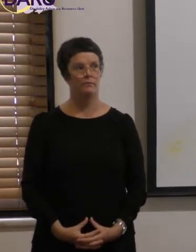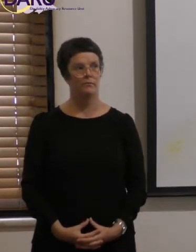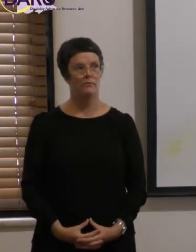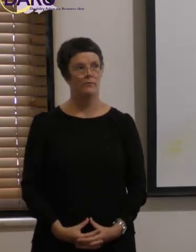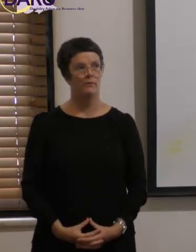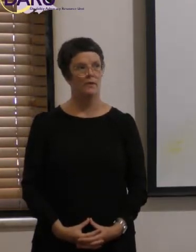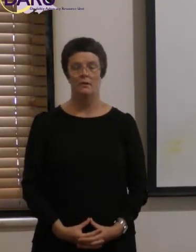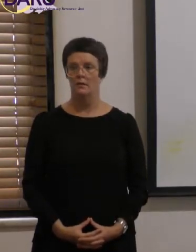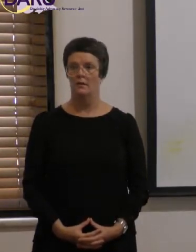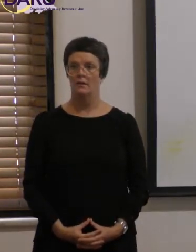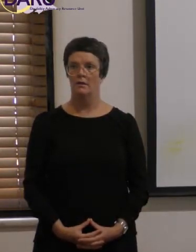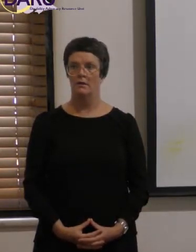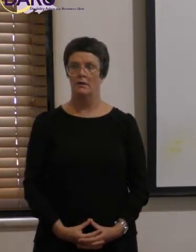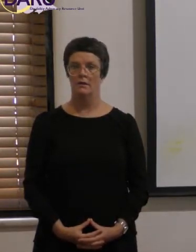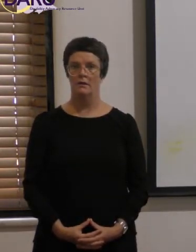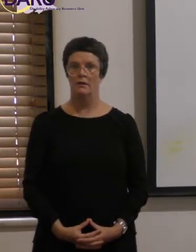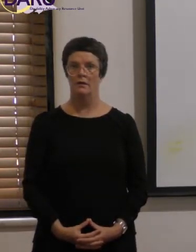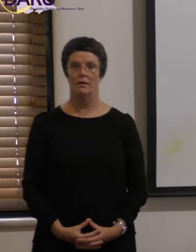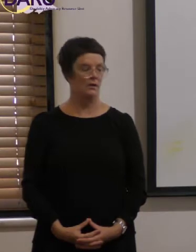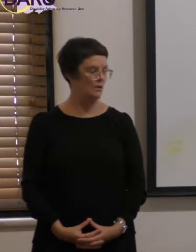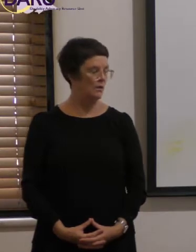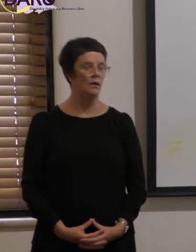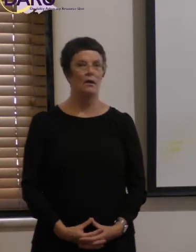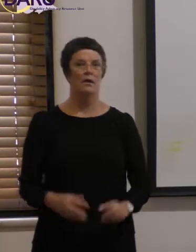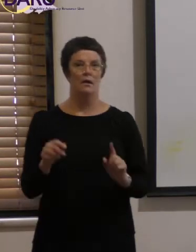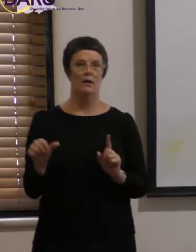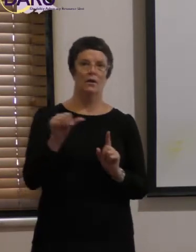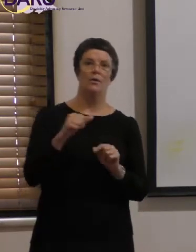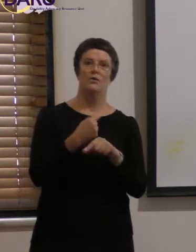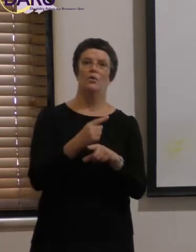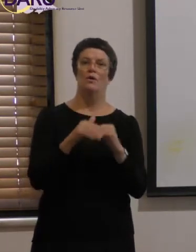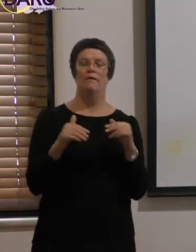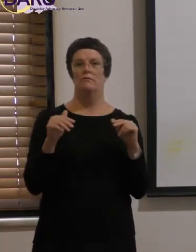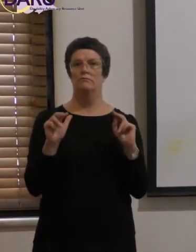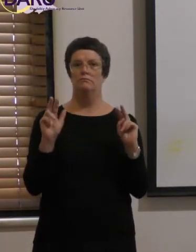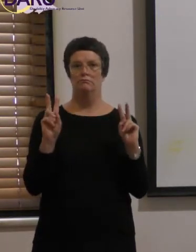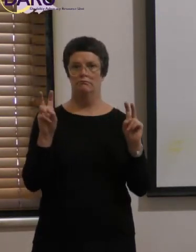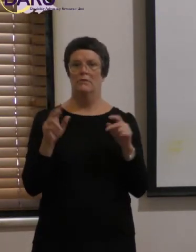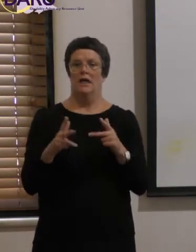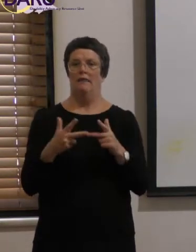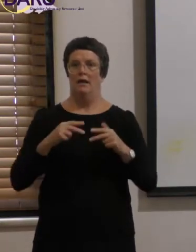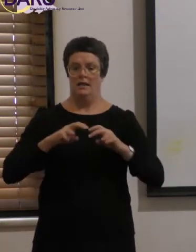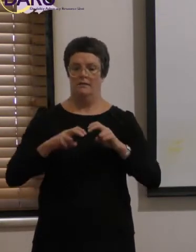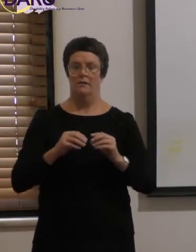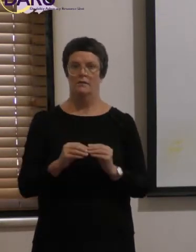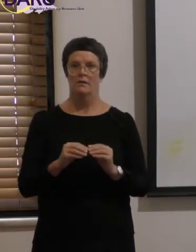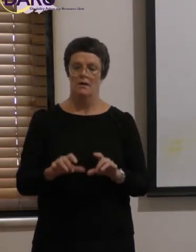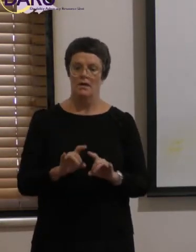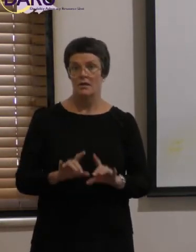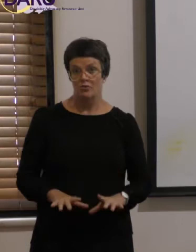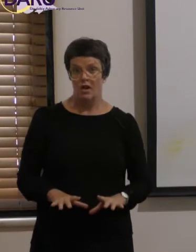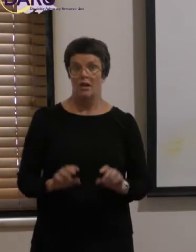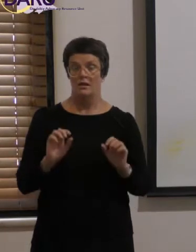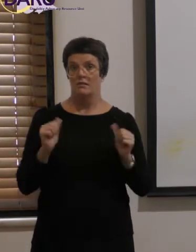Okay. Now, just to go back to the other activity, what Australia has is really positive. We've got some of the